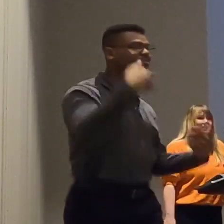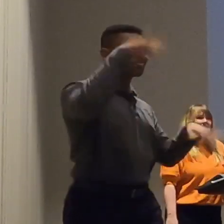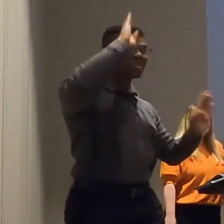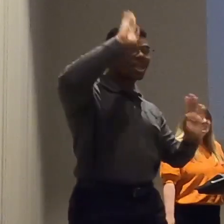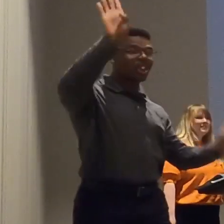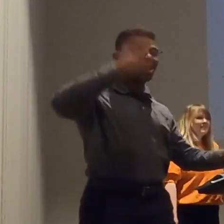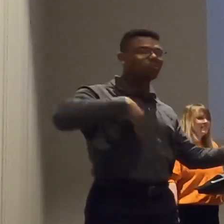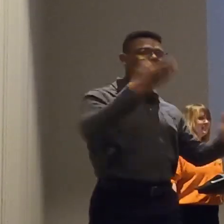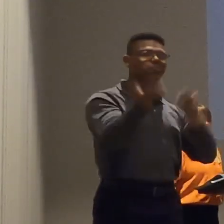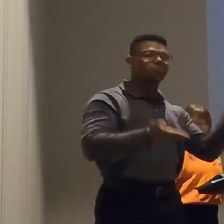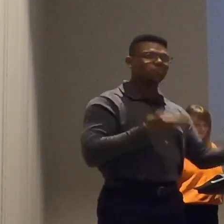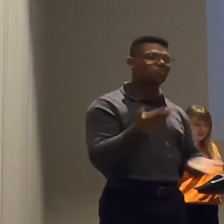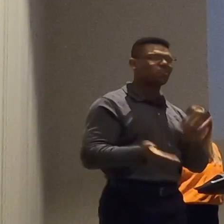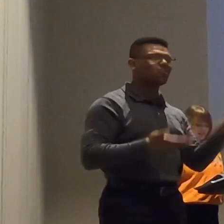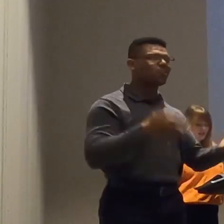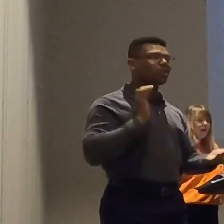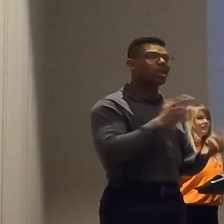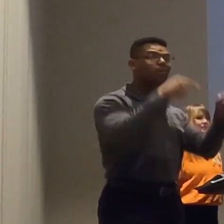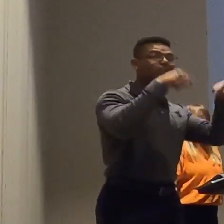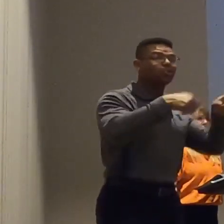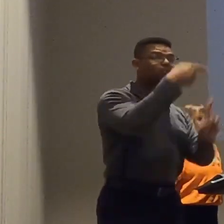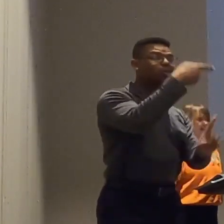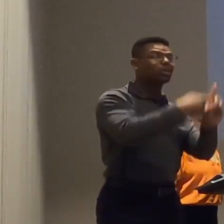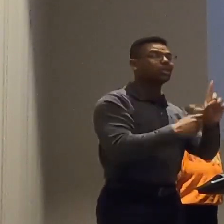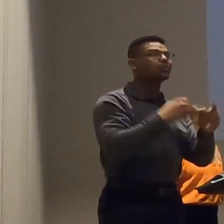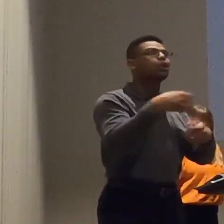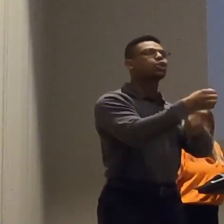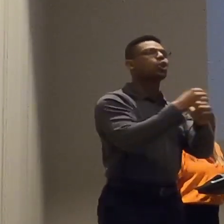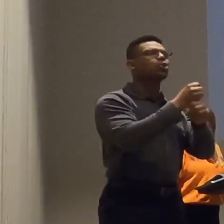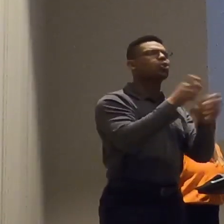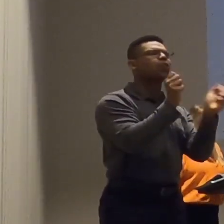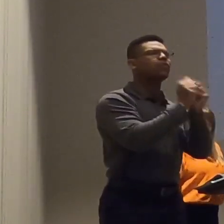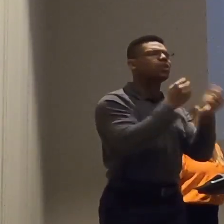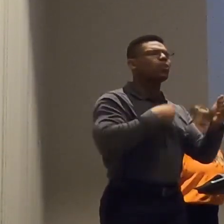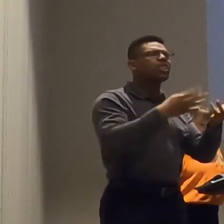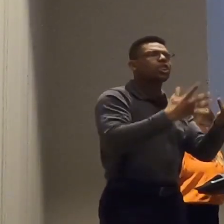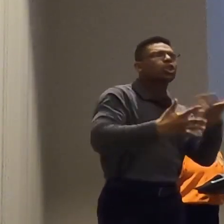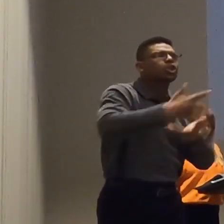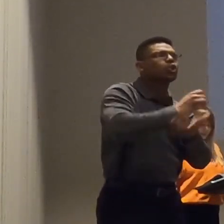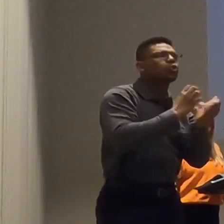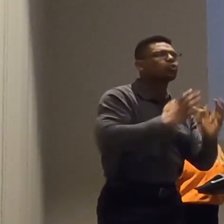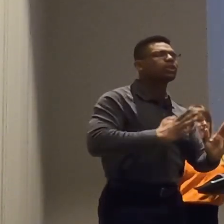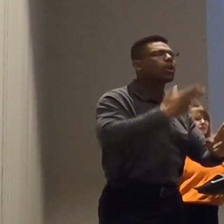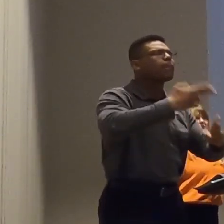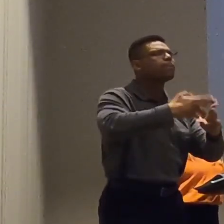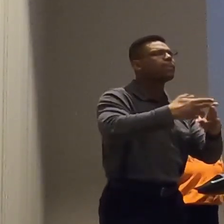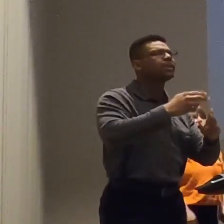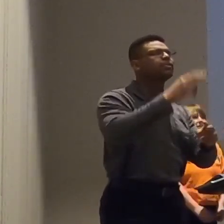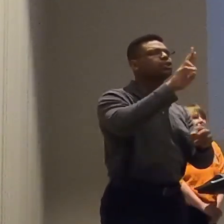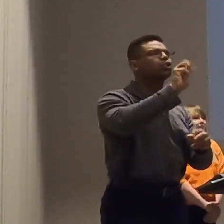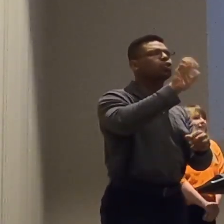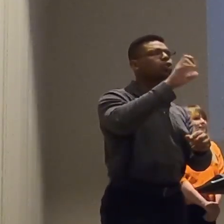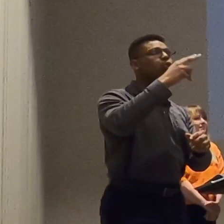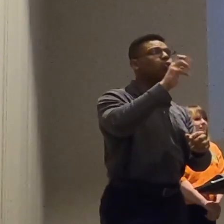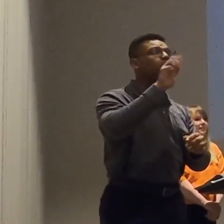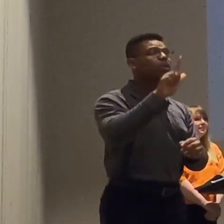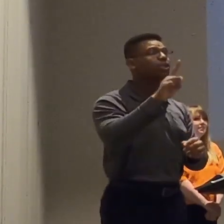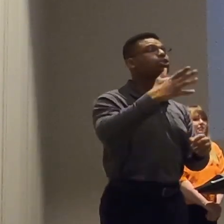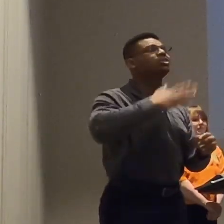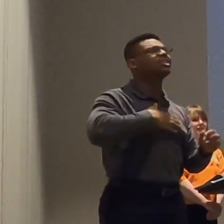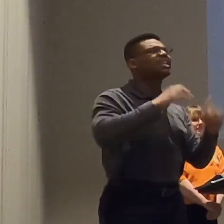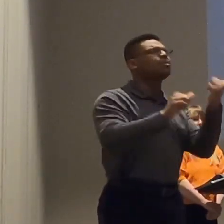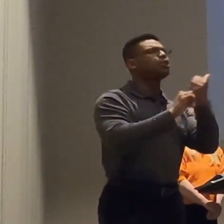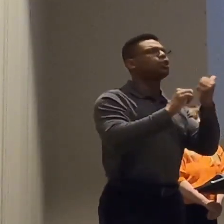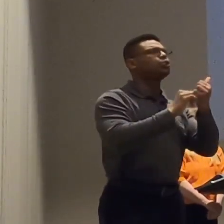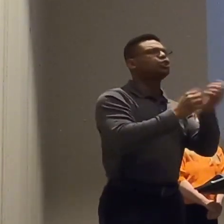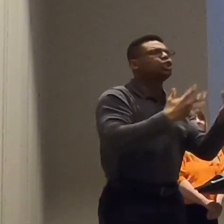Hello, and welcome to this month's Coffee with the Curator. My name is Rachael Holstege, and I'm the Associate Curator here at the Flint